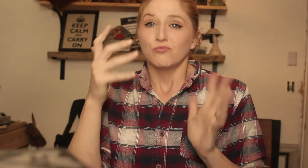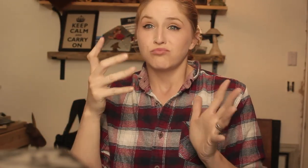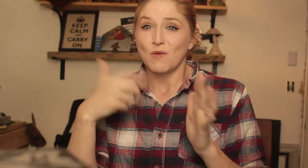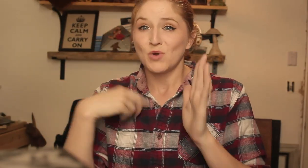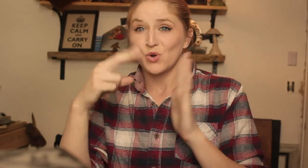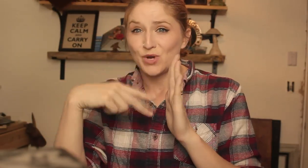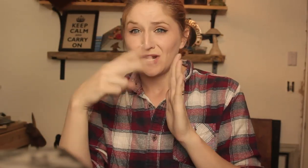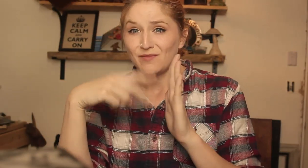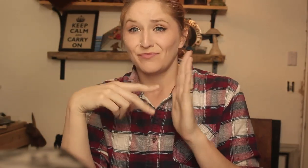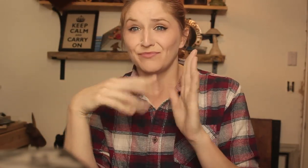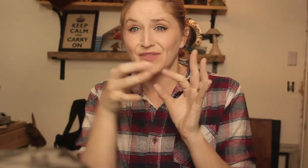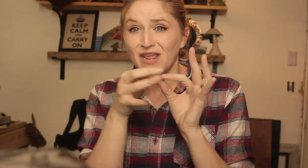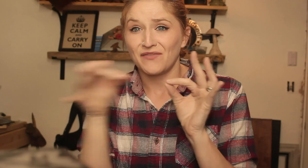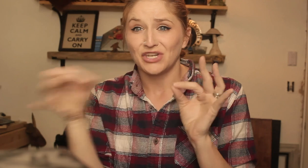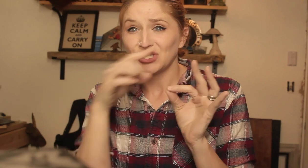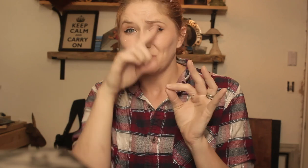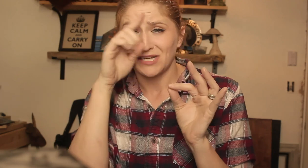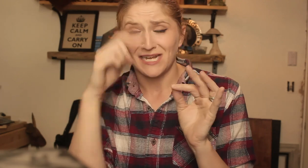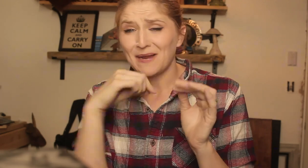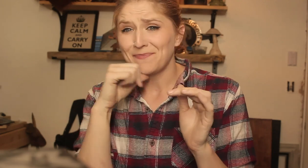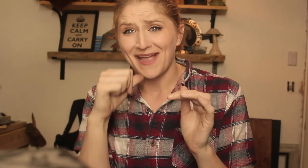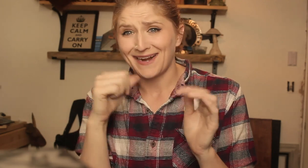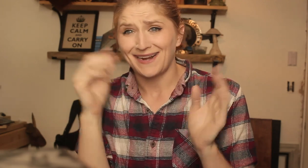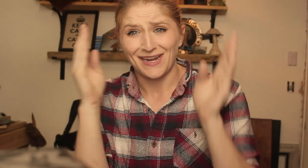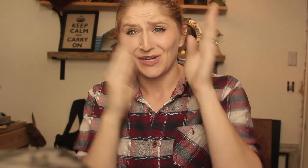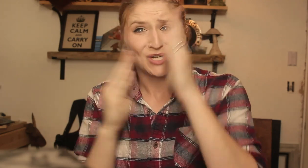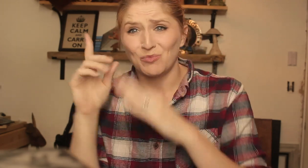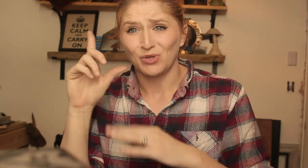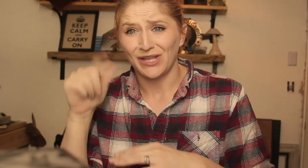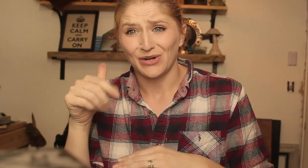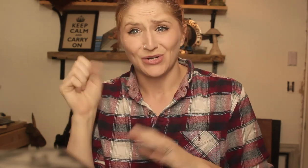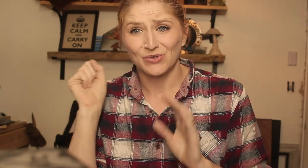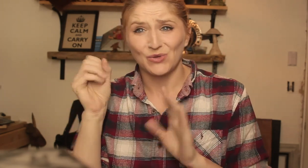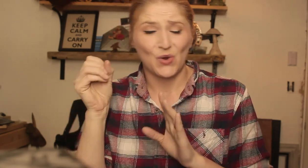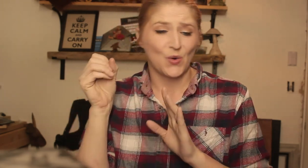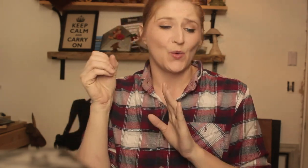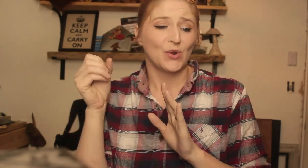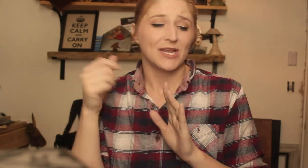I'm going to read the definition because I am not going to get in trouble later. So,